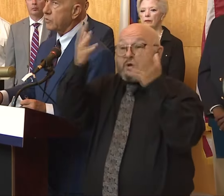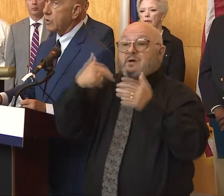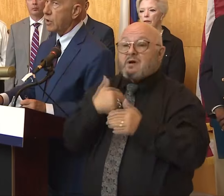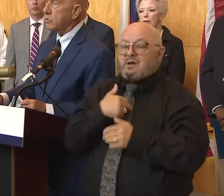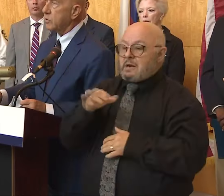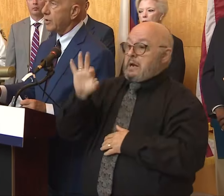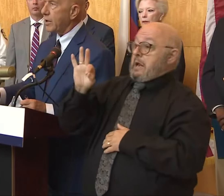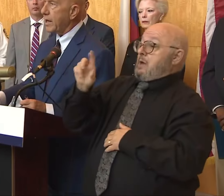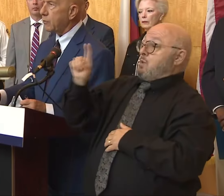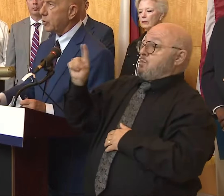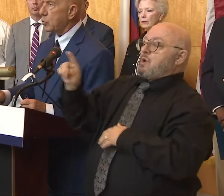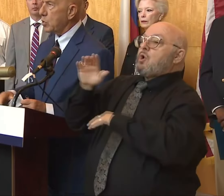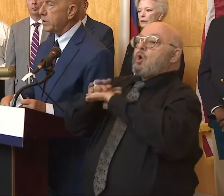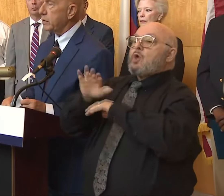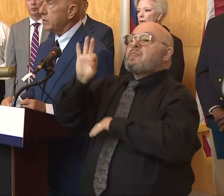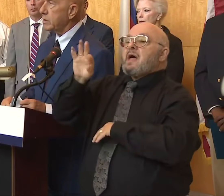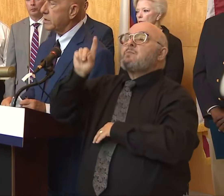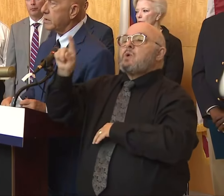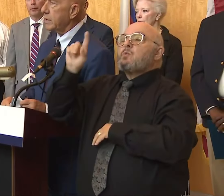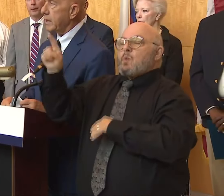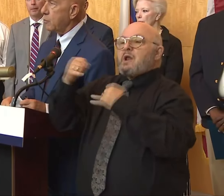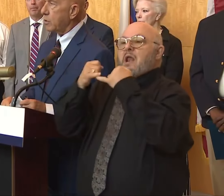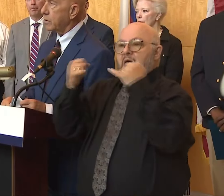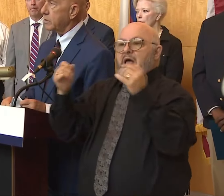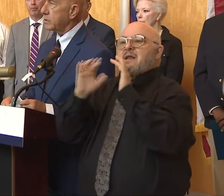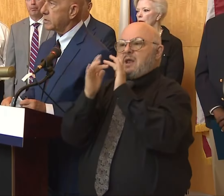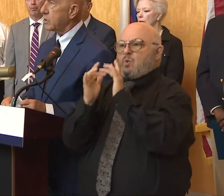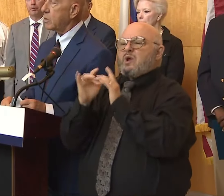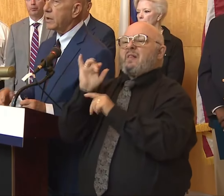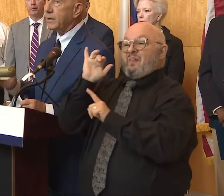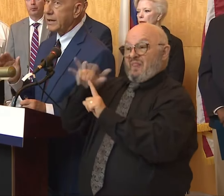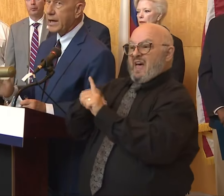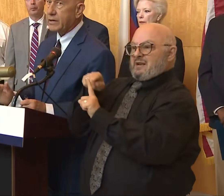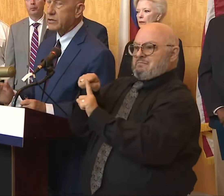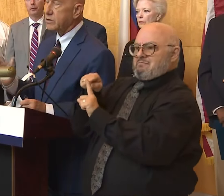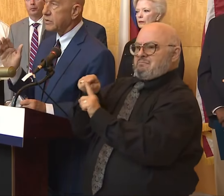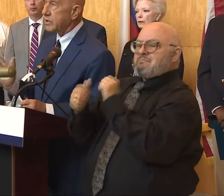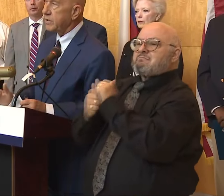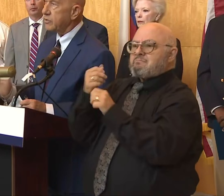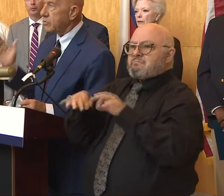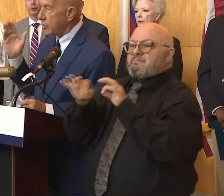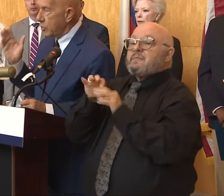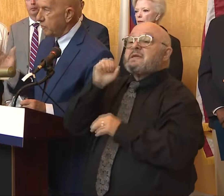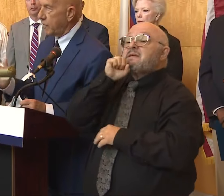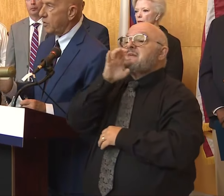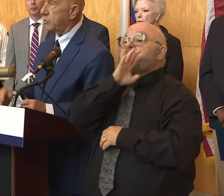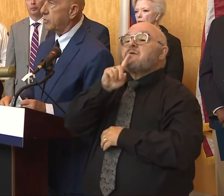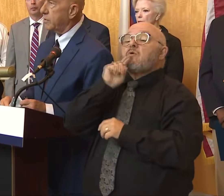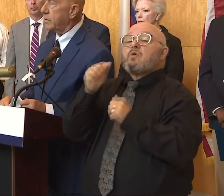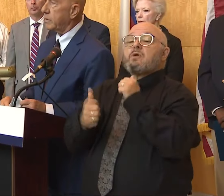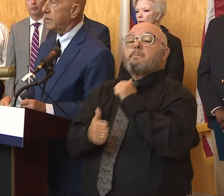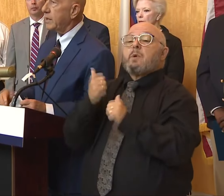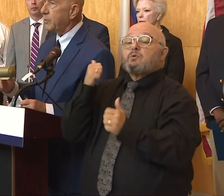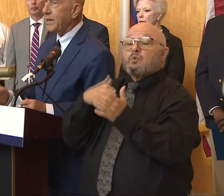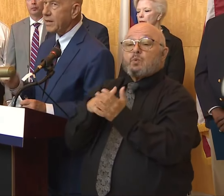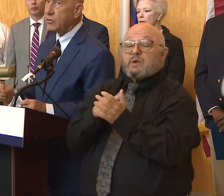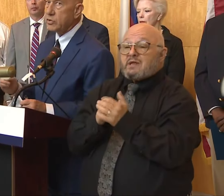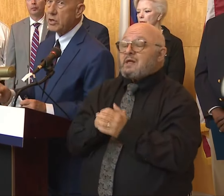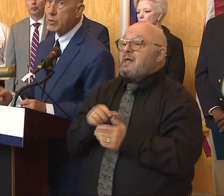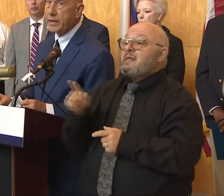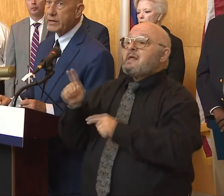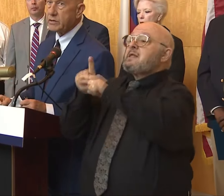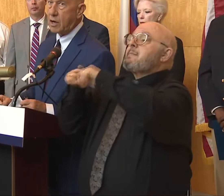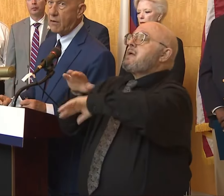for those calls on our 911 network. So, yes, seniors are the most vulnerable. They depend